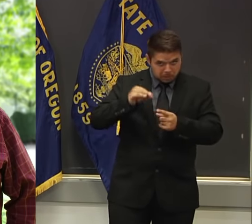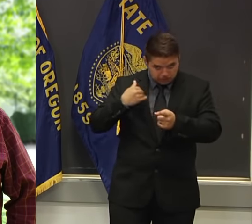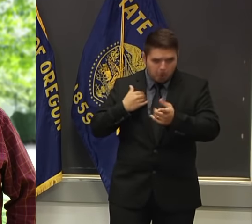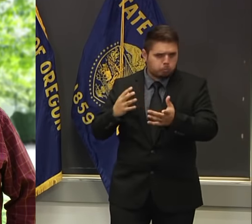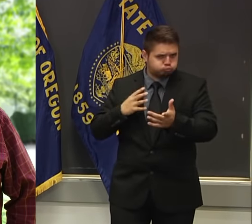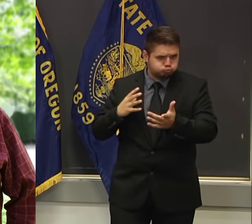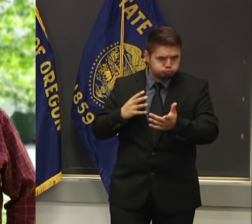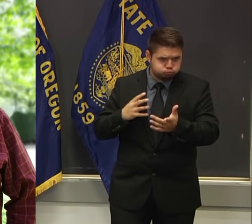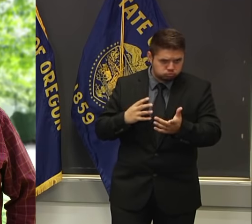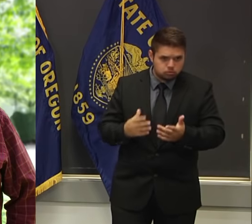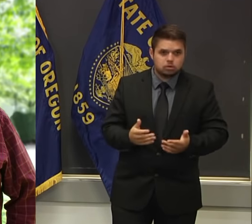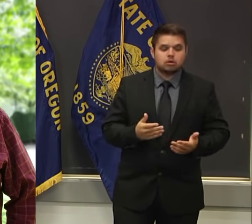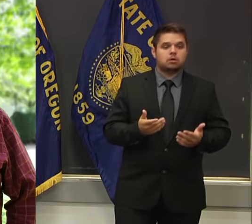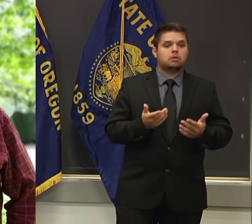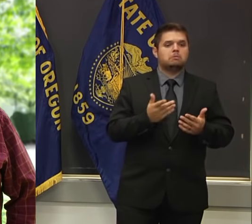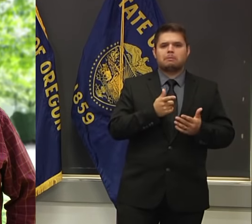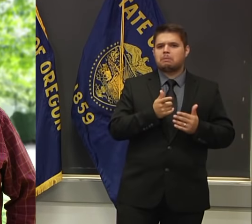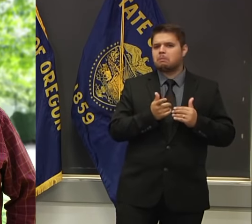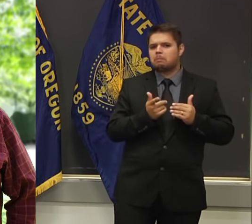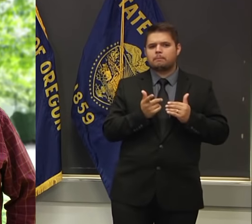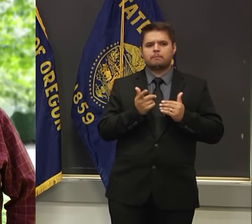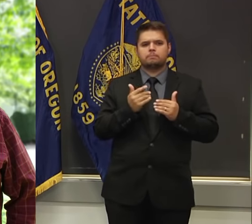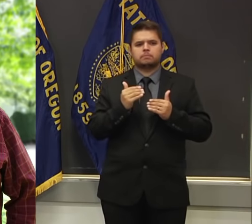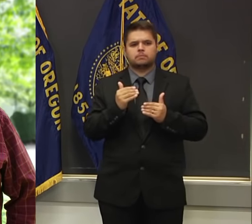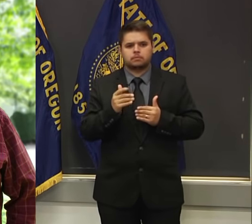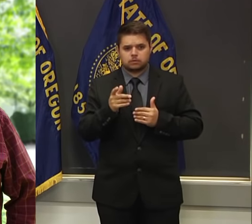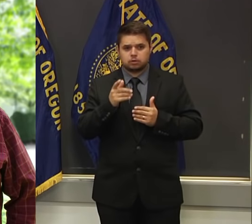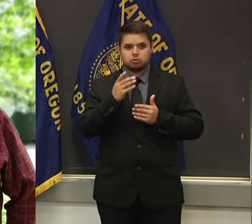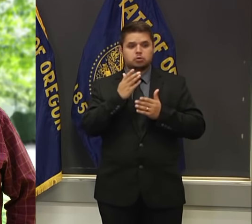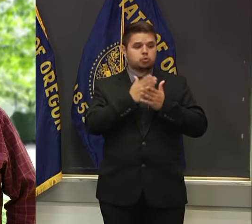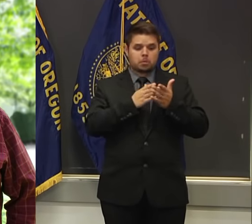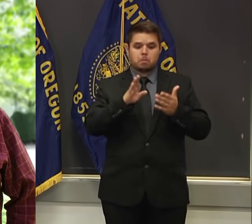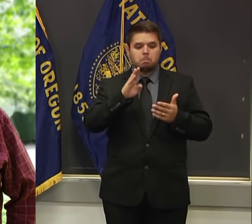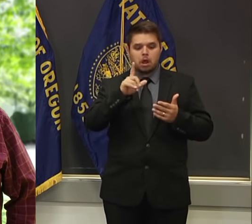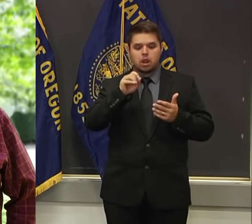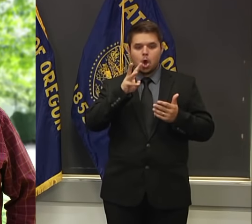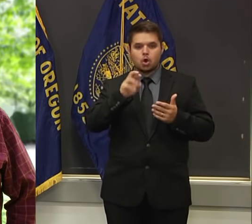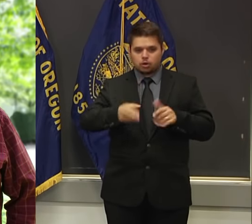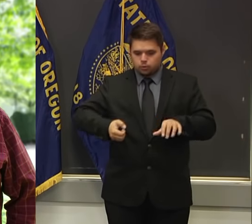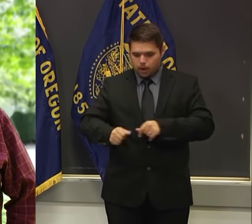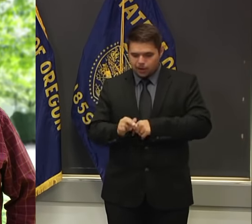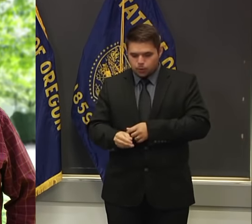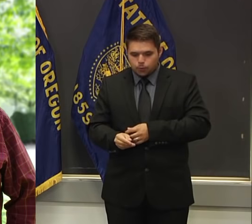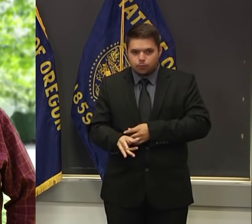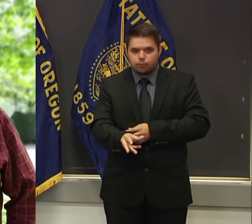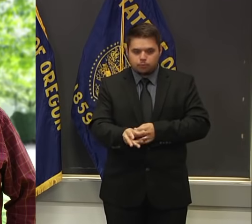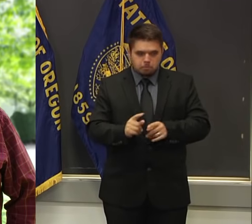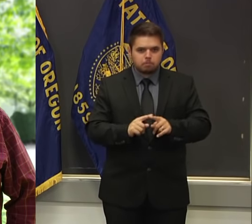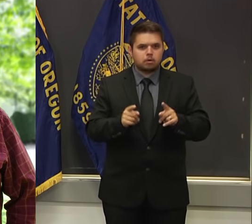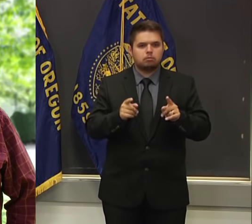relatively low pressure air blower, that's probably okay too, but you absolutely should not use a backpack-style